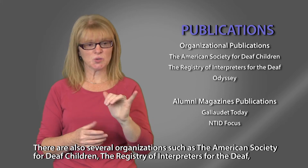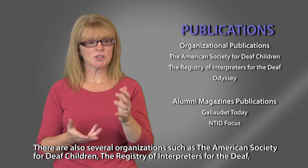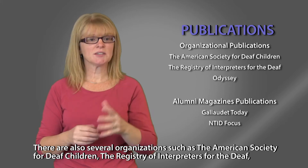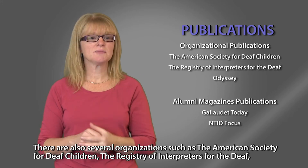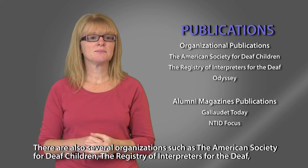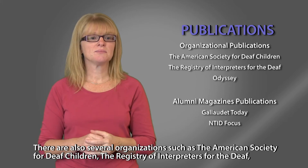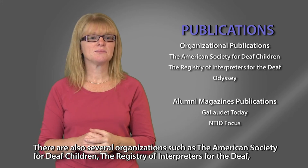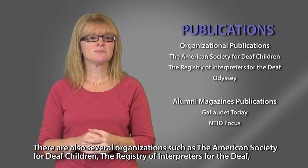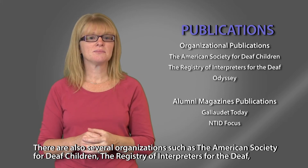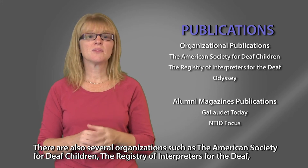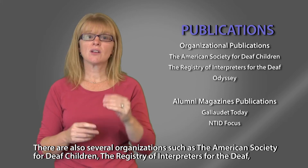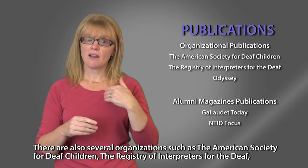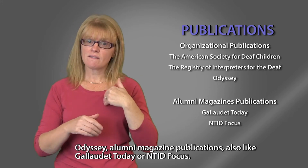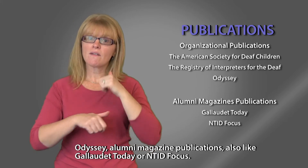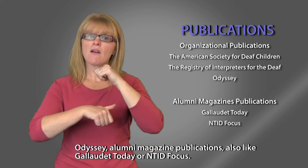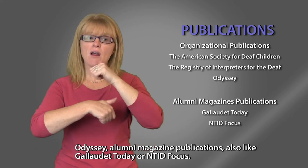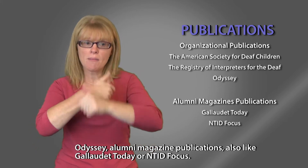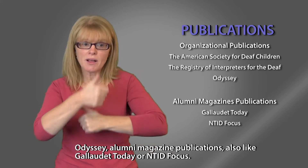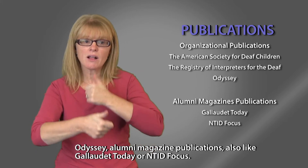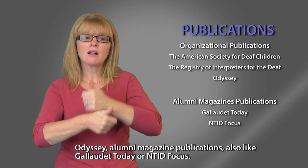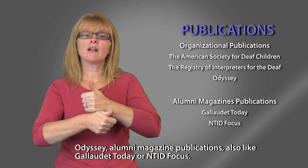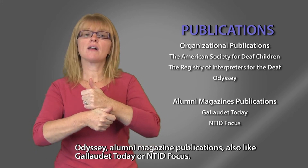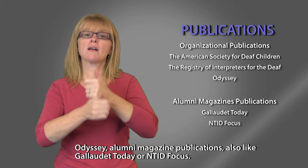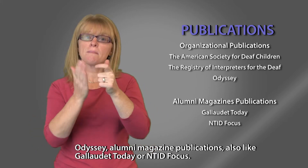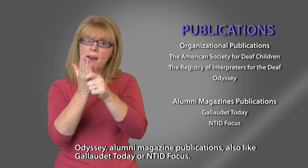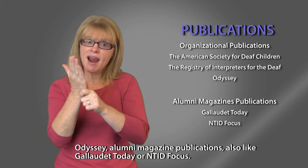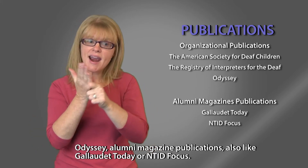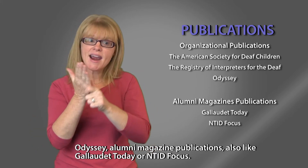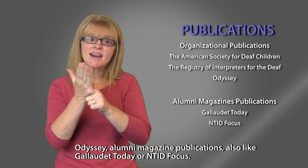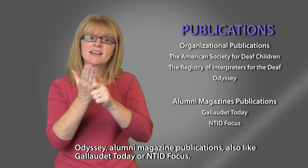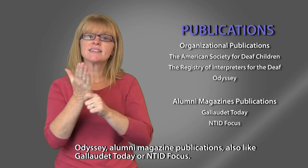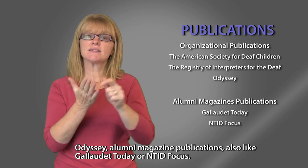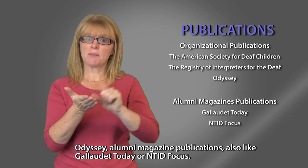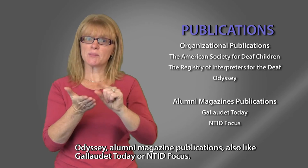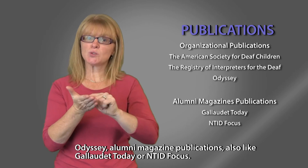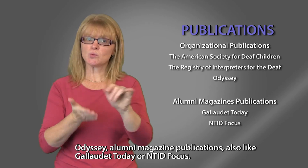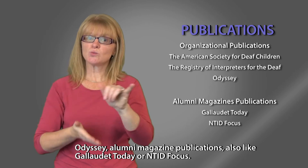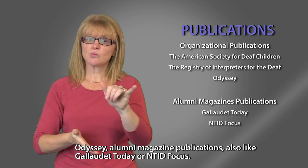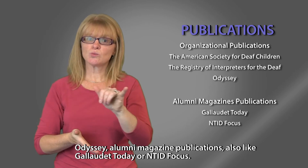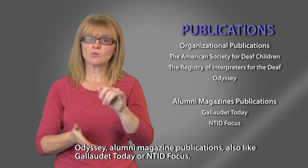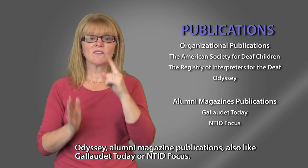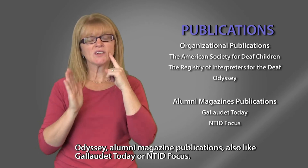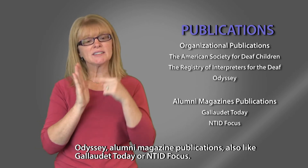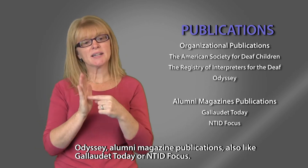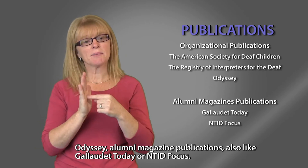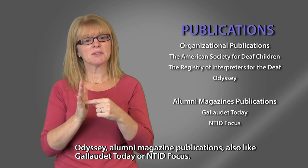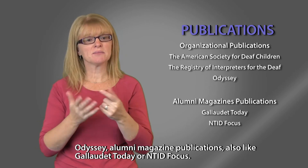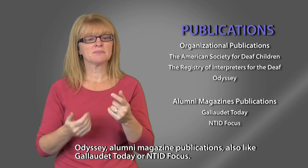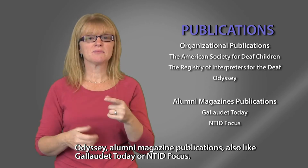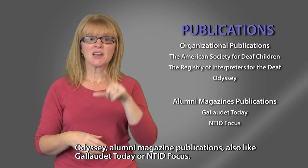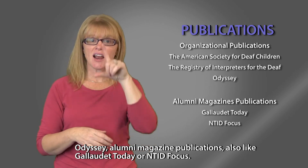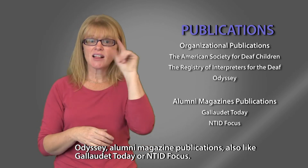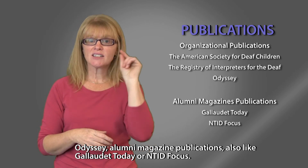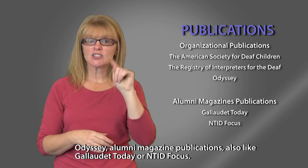Deaf, Odyssey, Alumni Magazine publications also, like